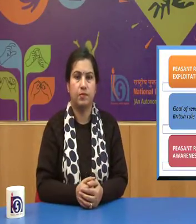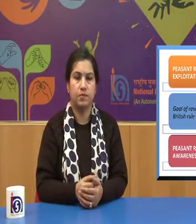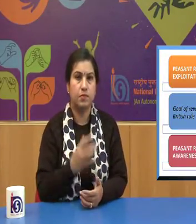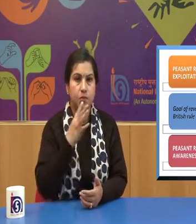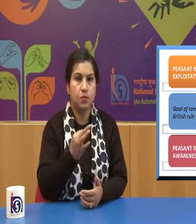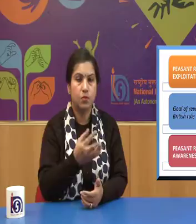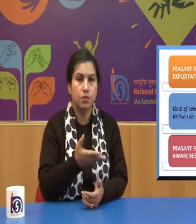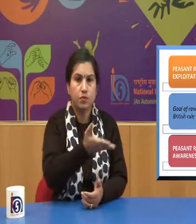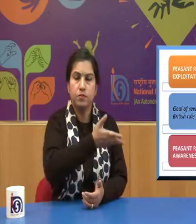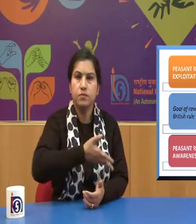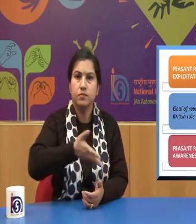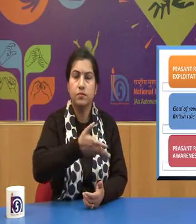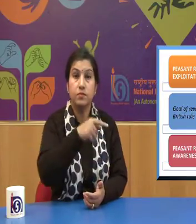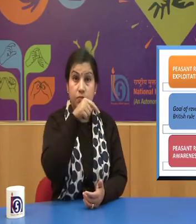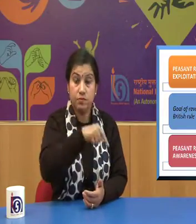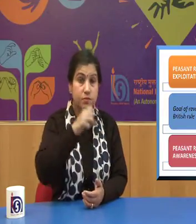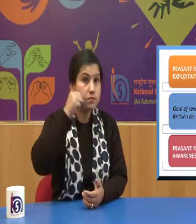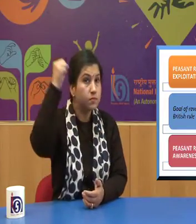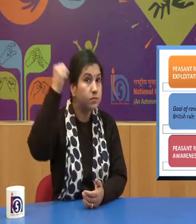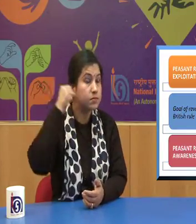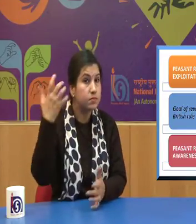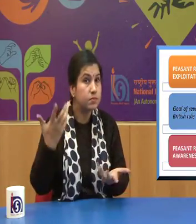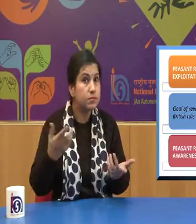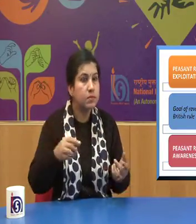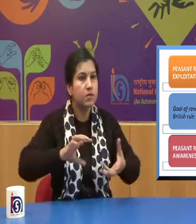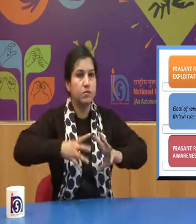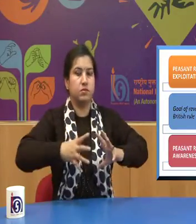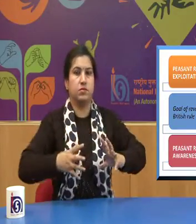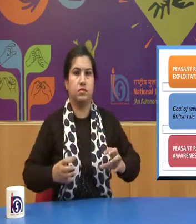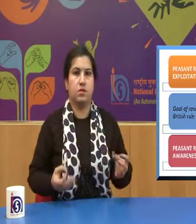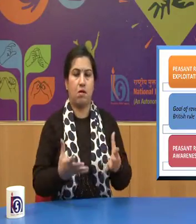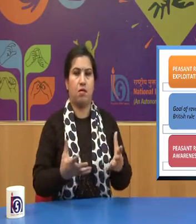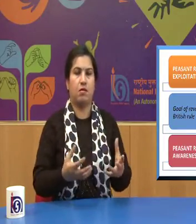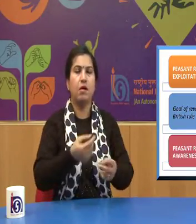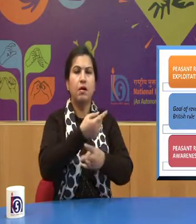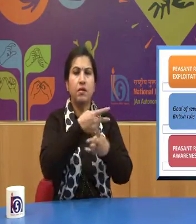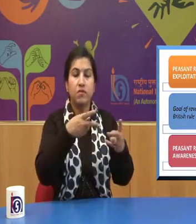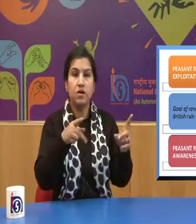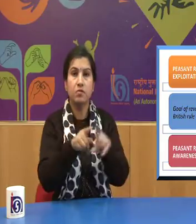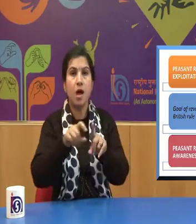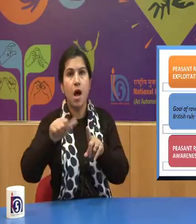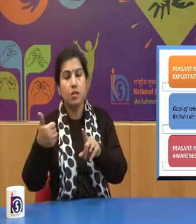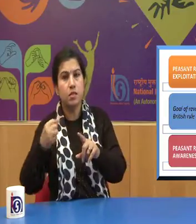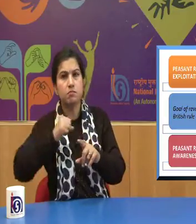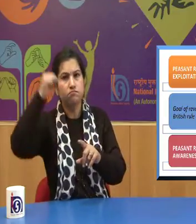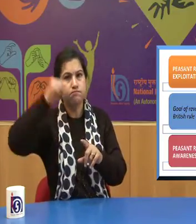In fact, these revolts prepared the ground for various other rebellions